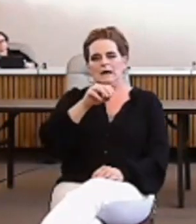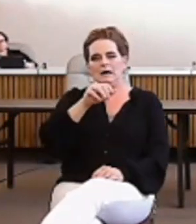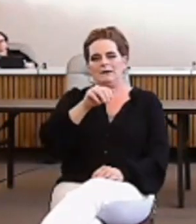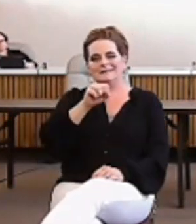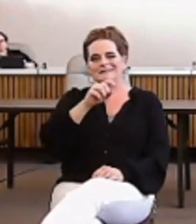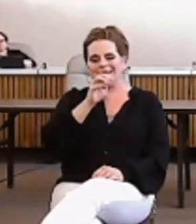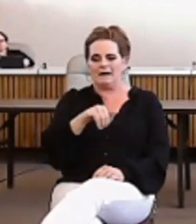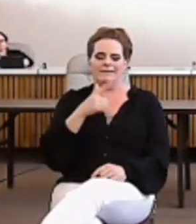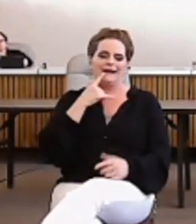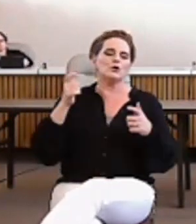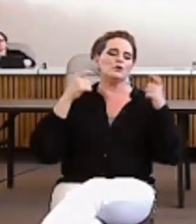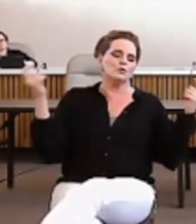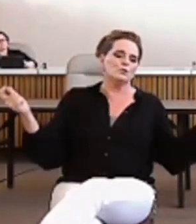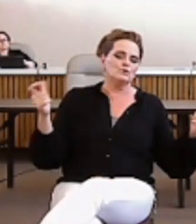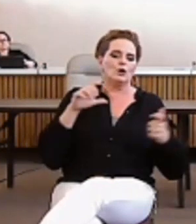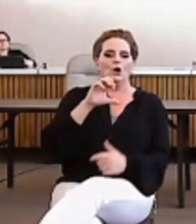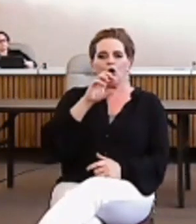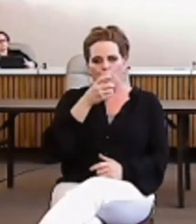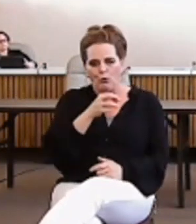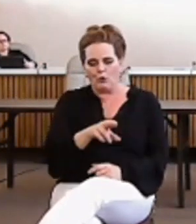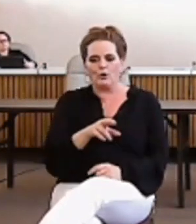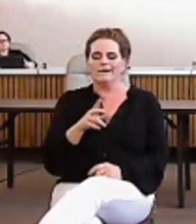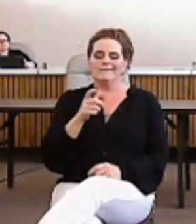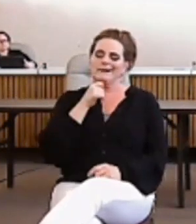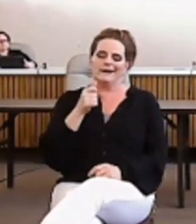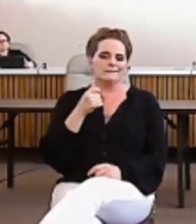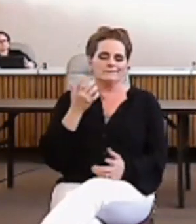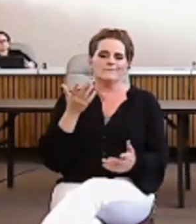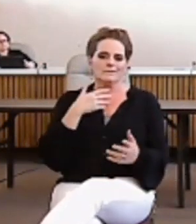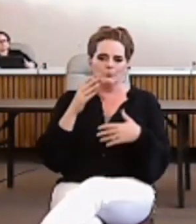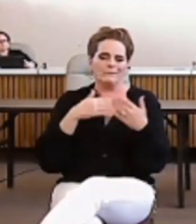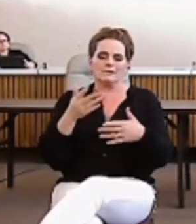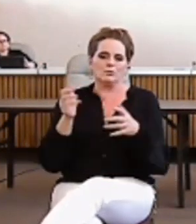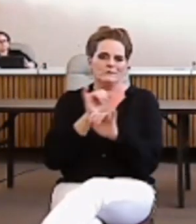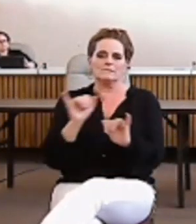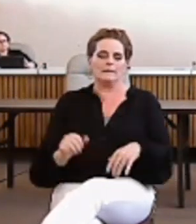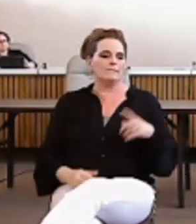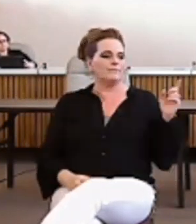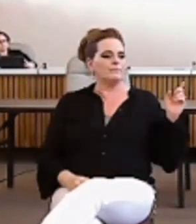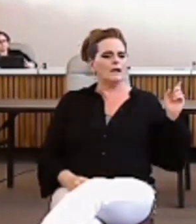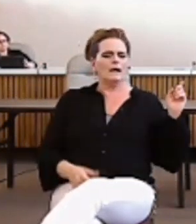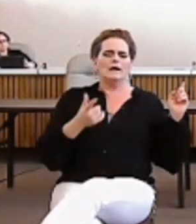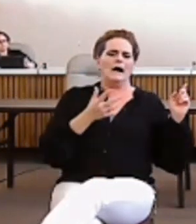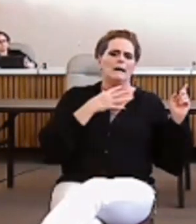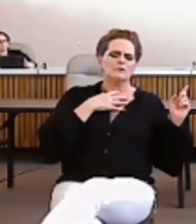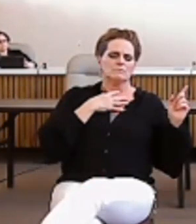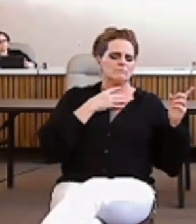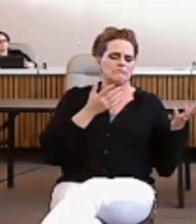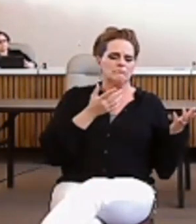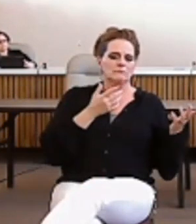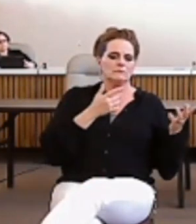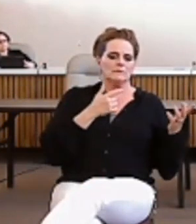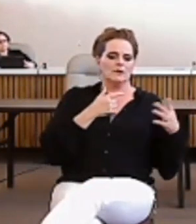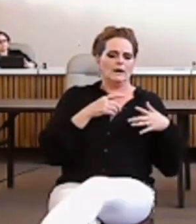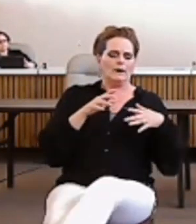freezer and cooler they had to go through the same motion that you're discussing. Mr. Supervisor, I just wanted to quickly run through the